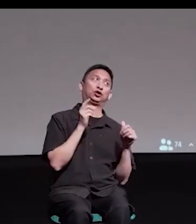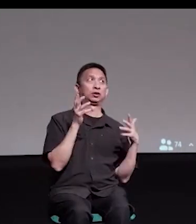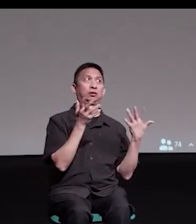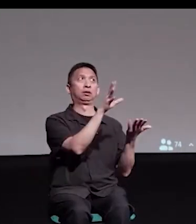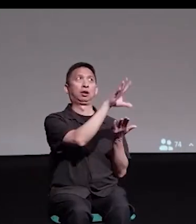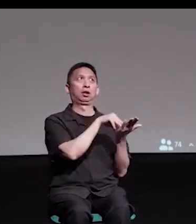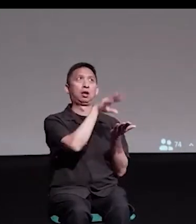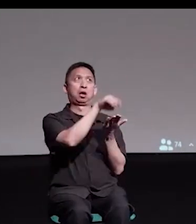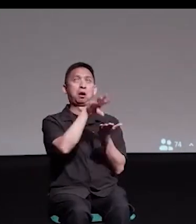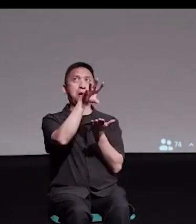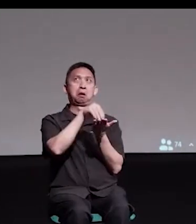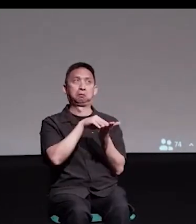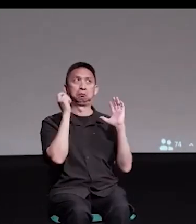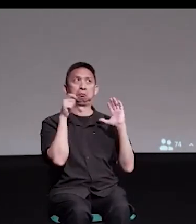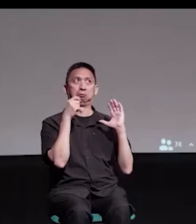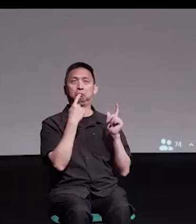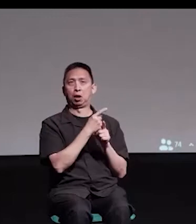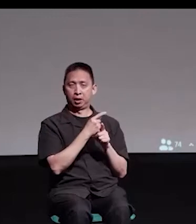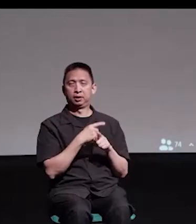But is it trying to fit, like,